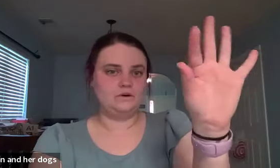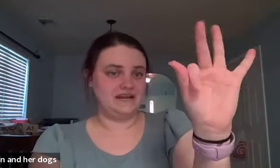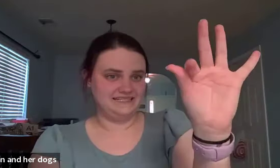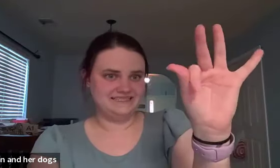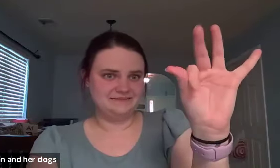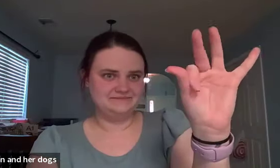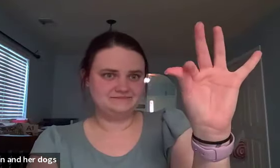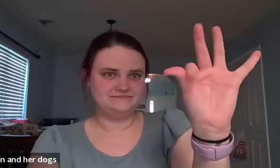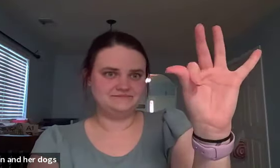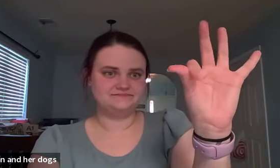Or 19.